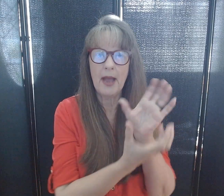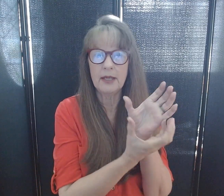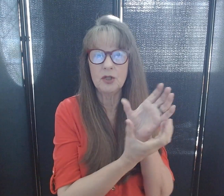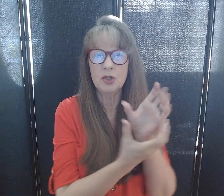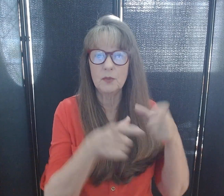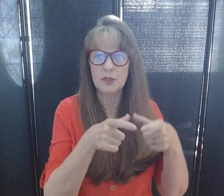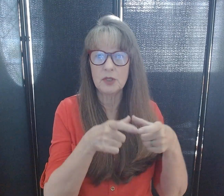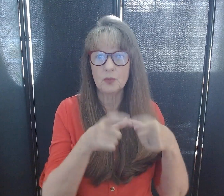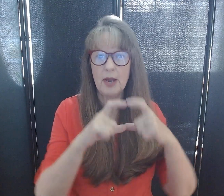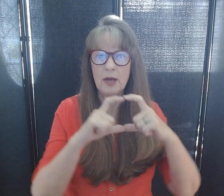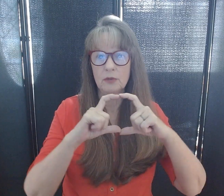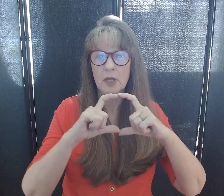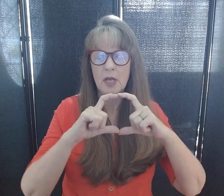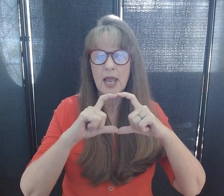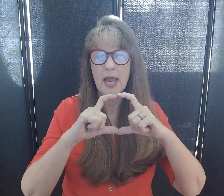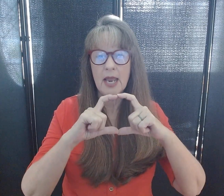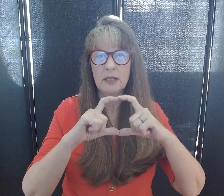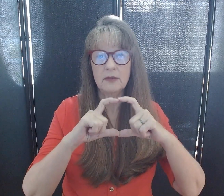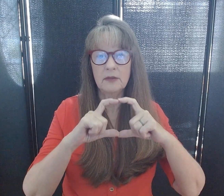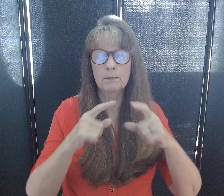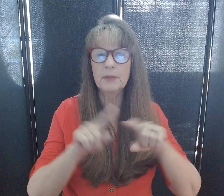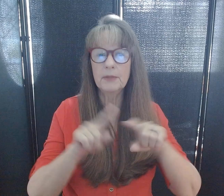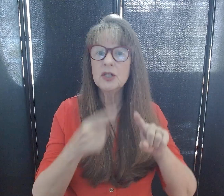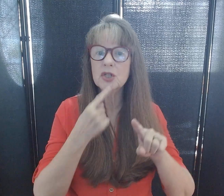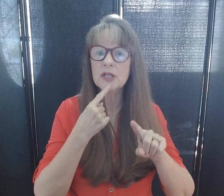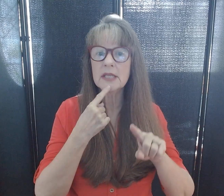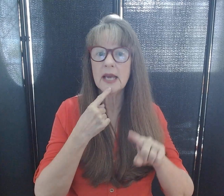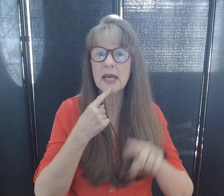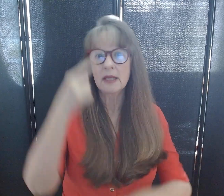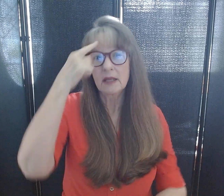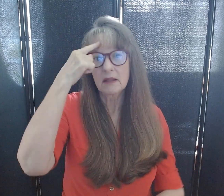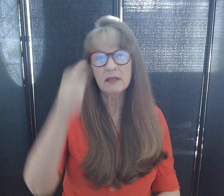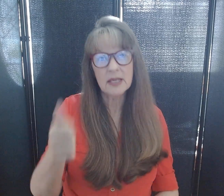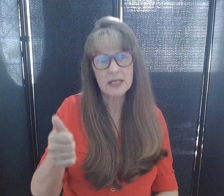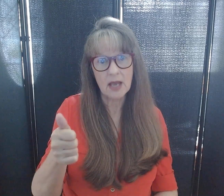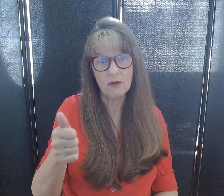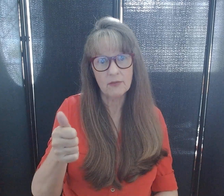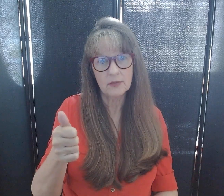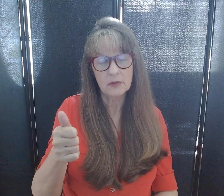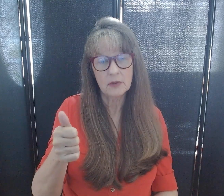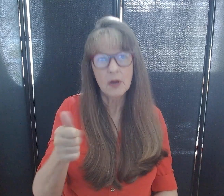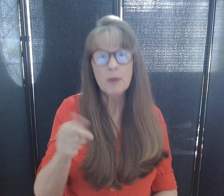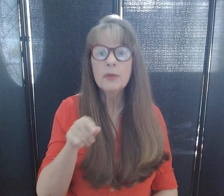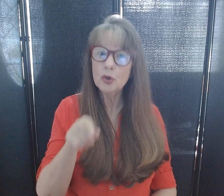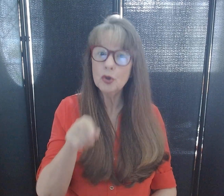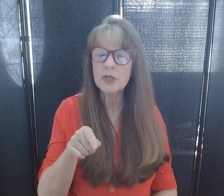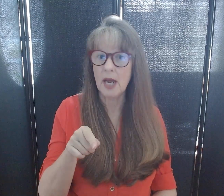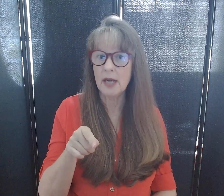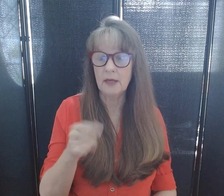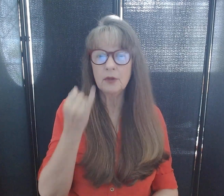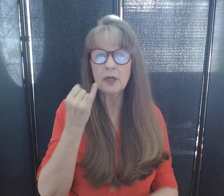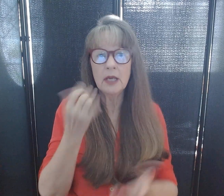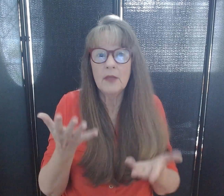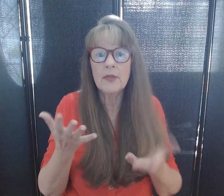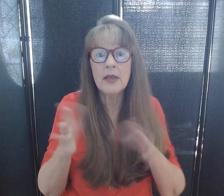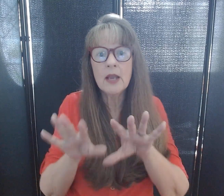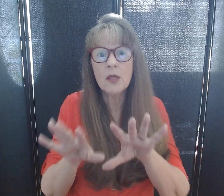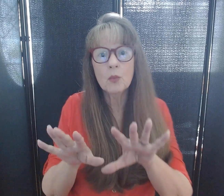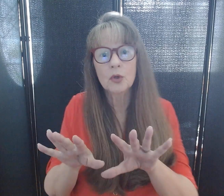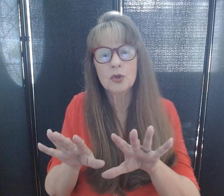package, and it was this round. But then she said, think self. But you decide. In other words,